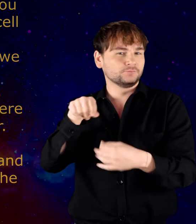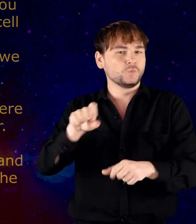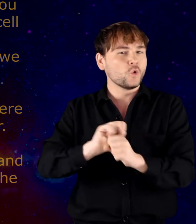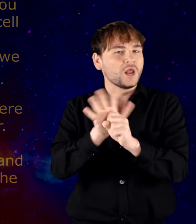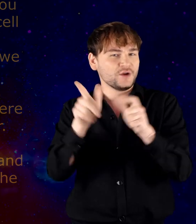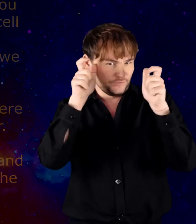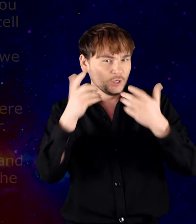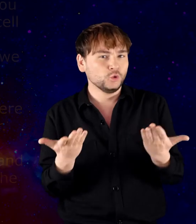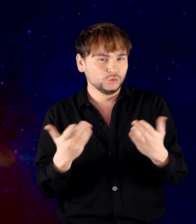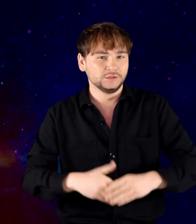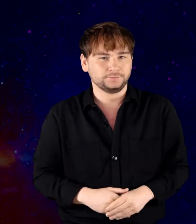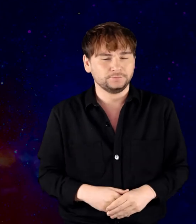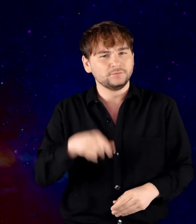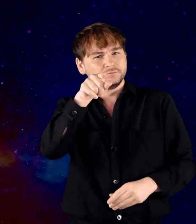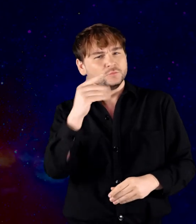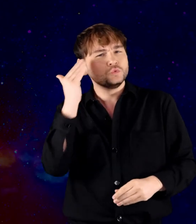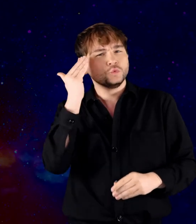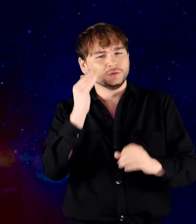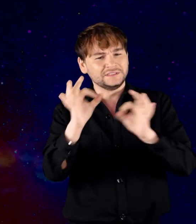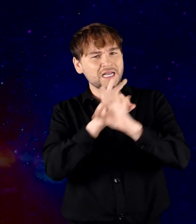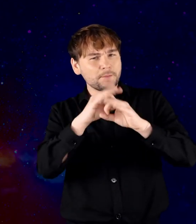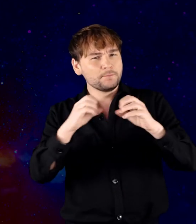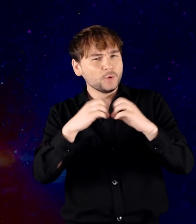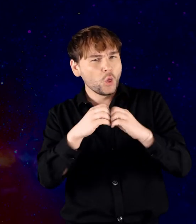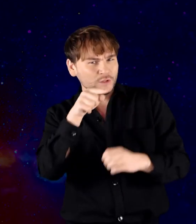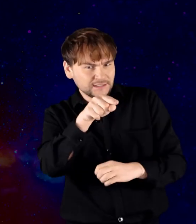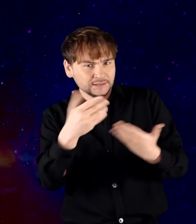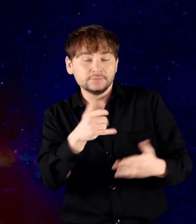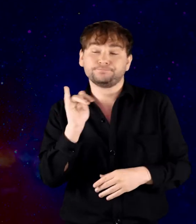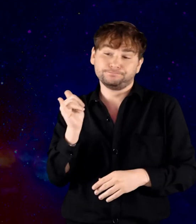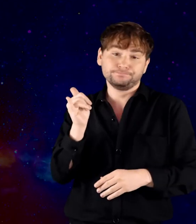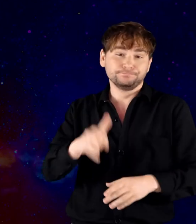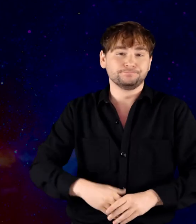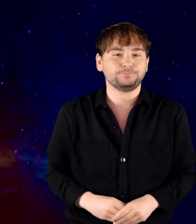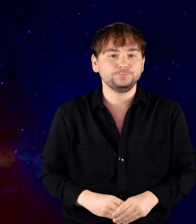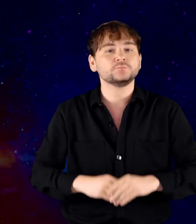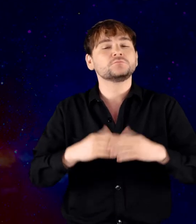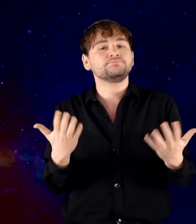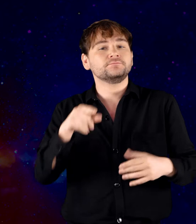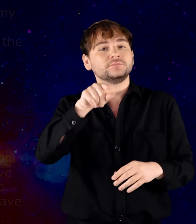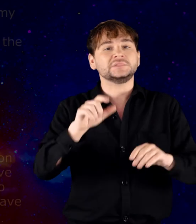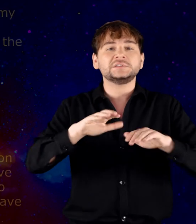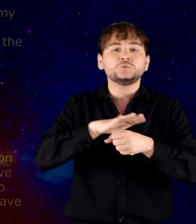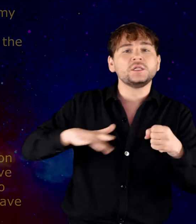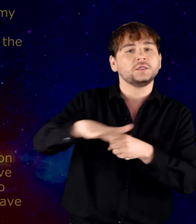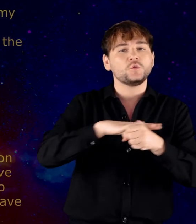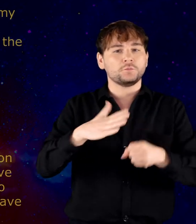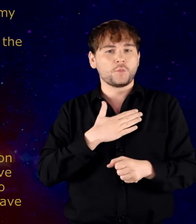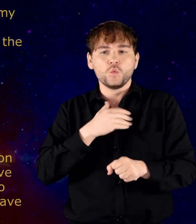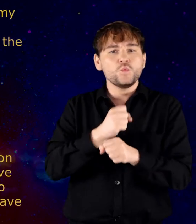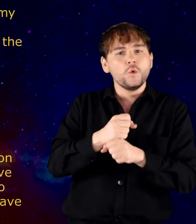vivo experiments with the coronavirus. And your specialist area is the cell biology. Yes,